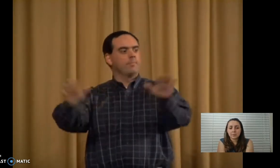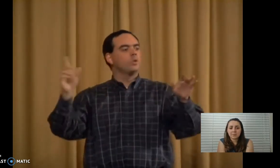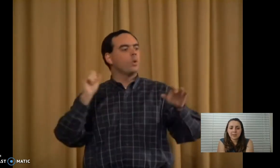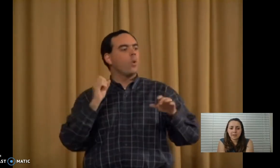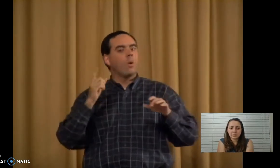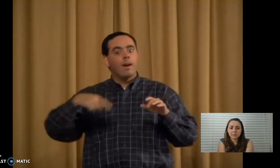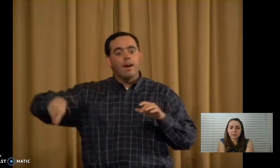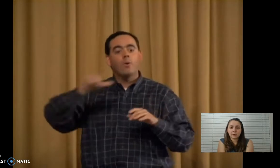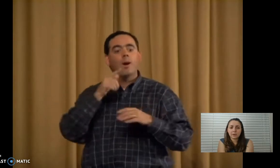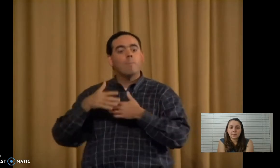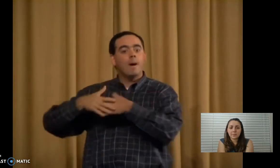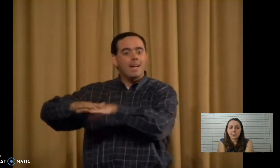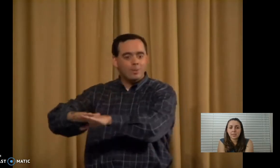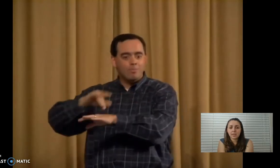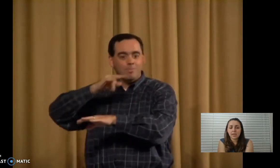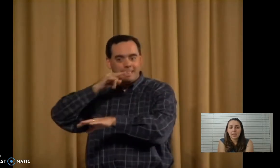And it would be videoed, so